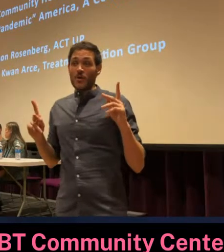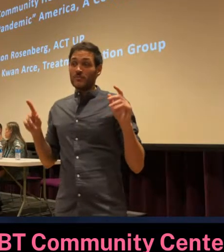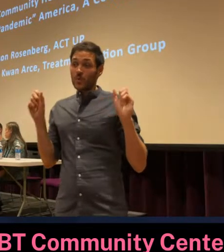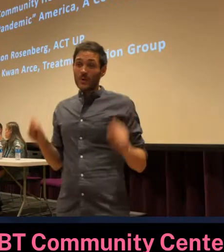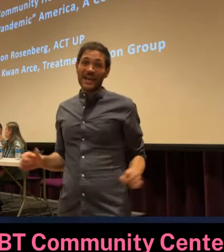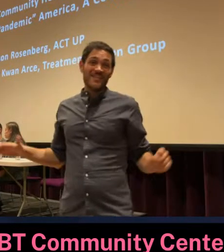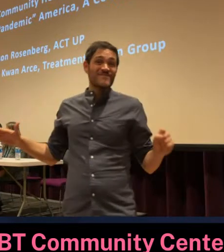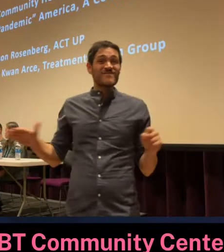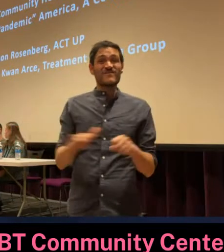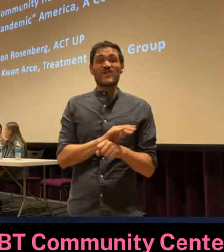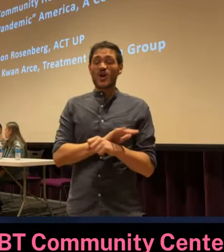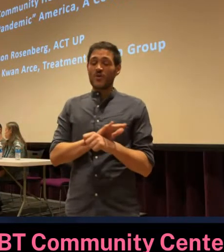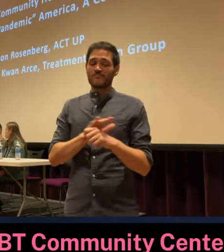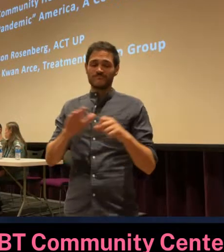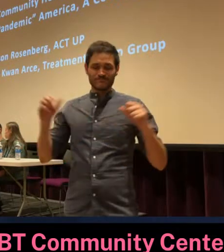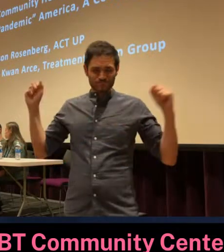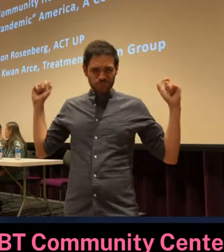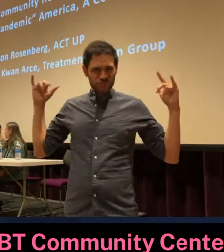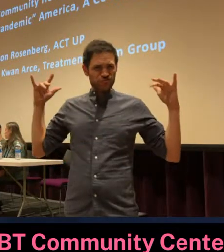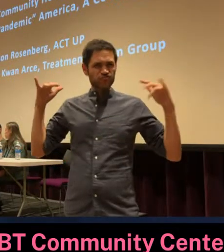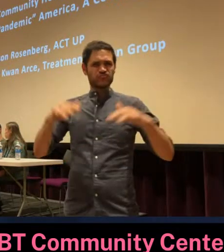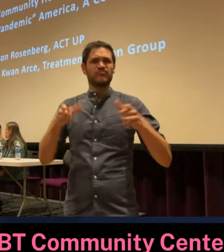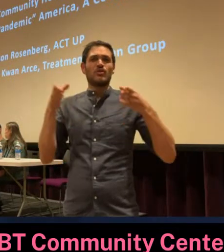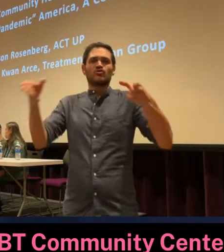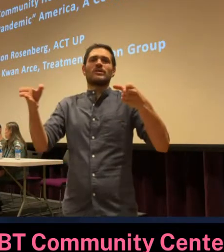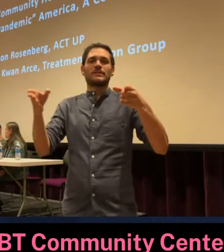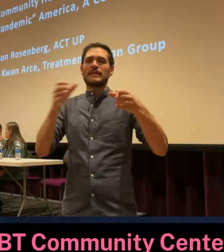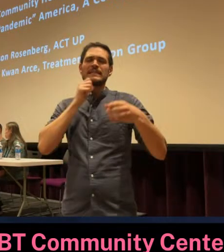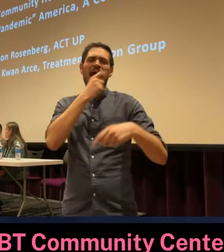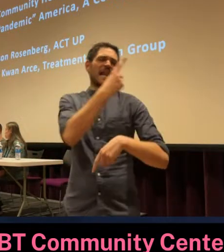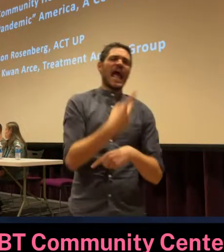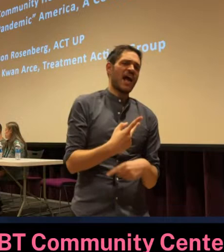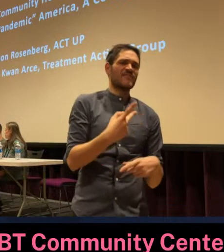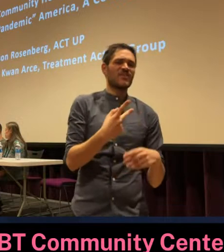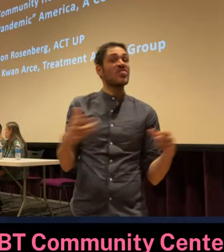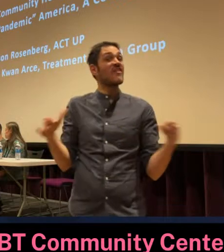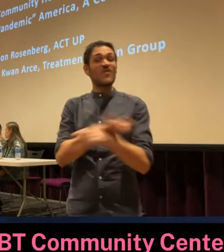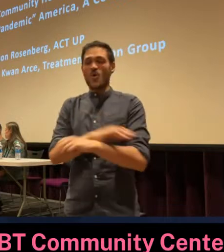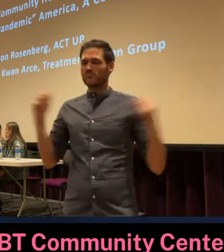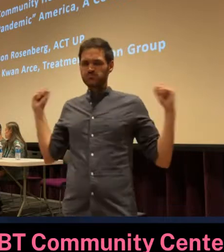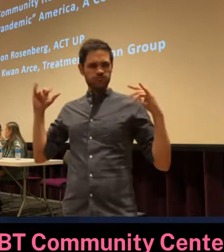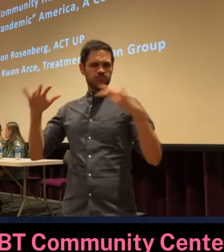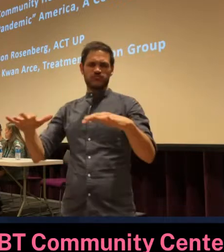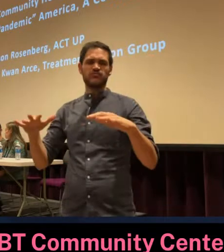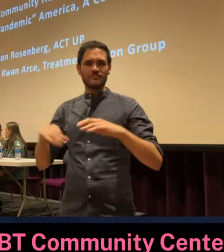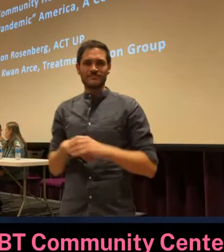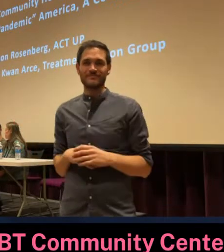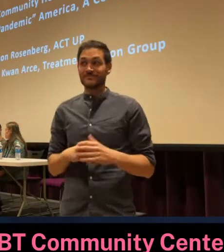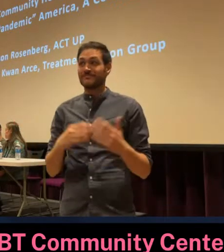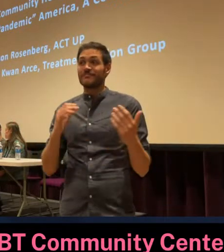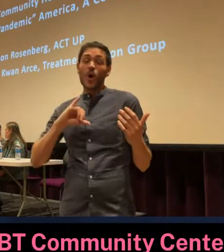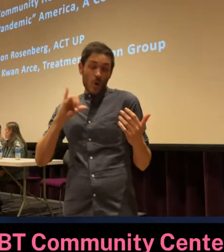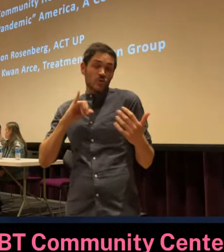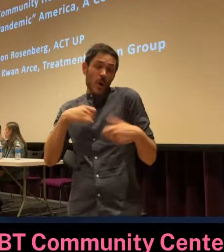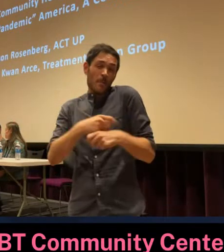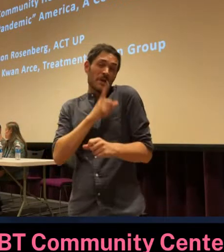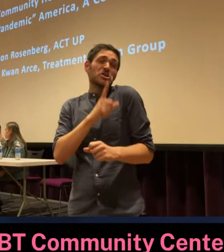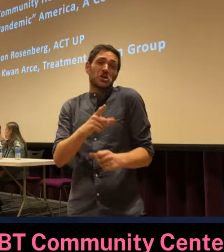half of it. And we also want to make sure it's a good time for people. It's Pride. So